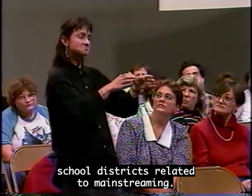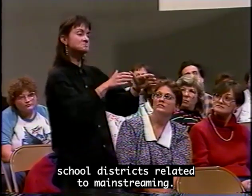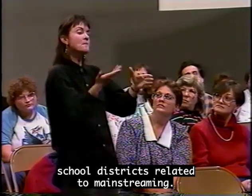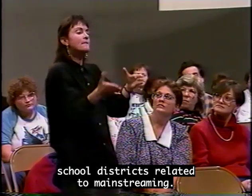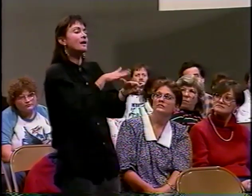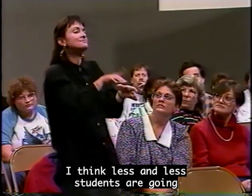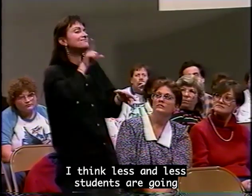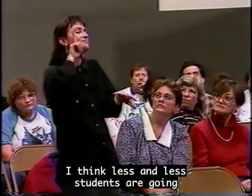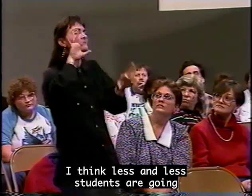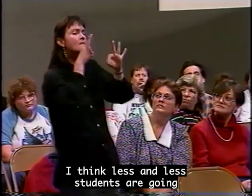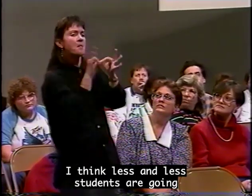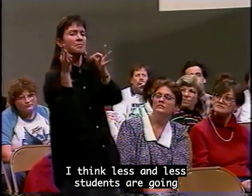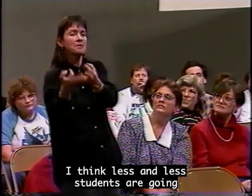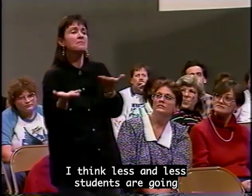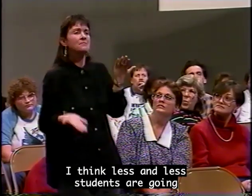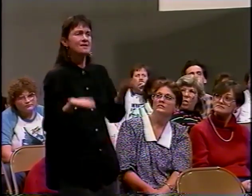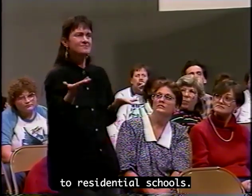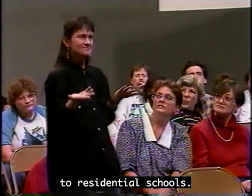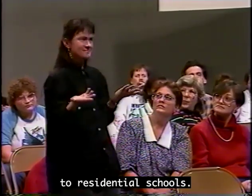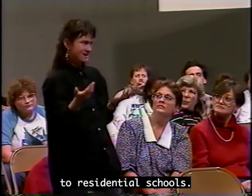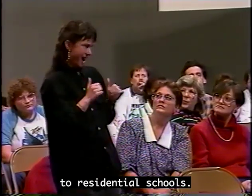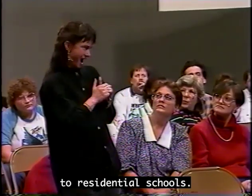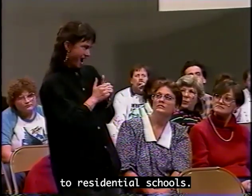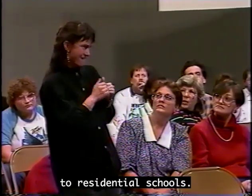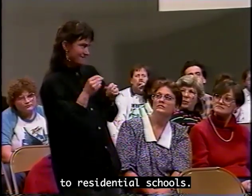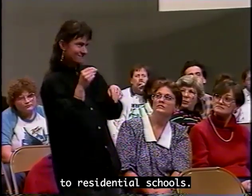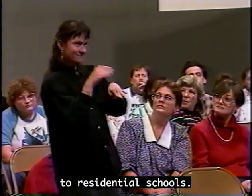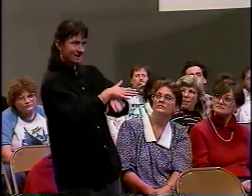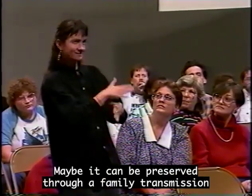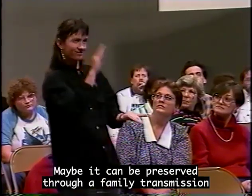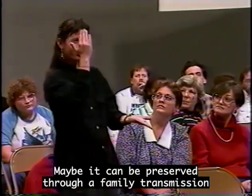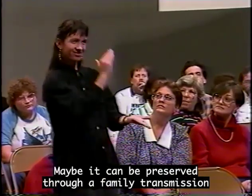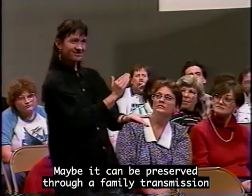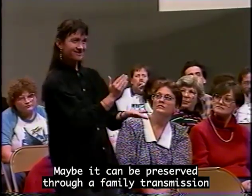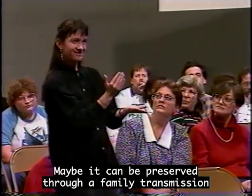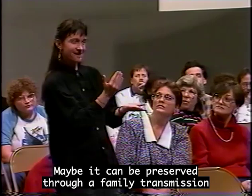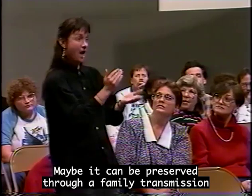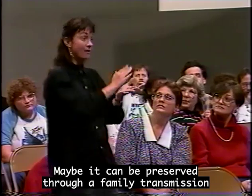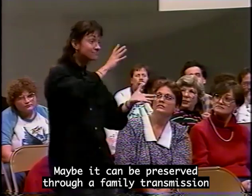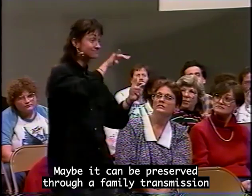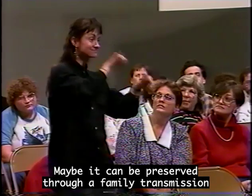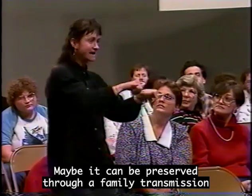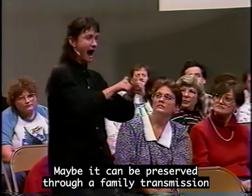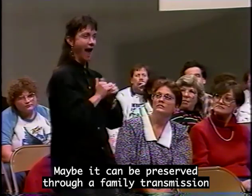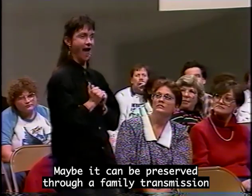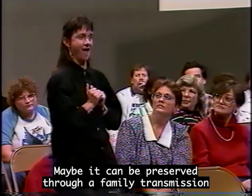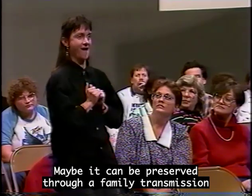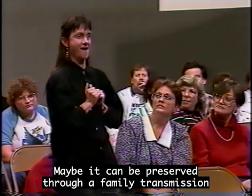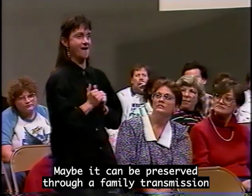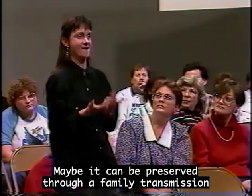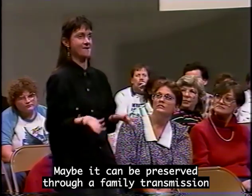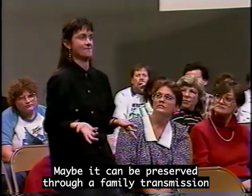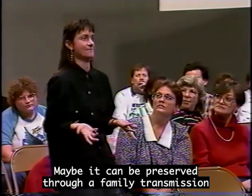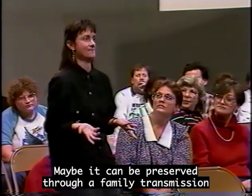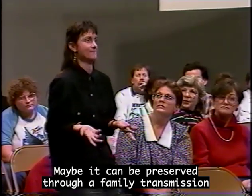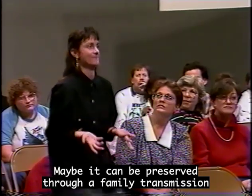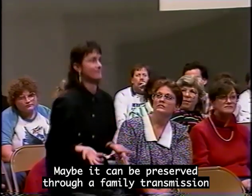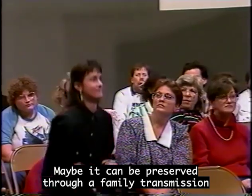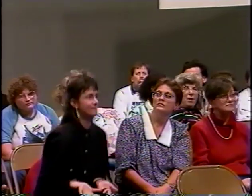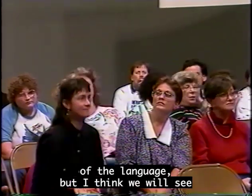mainstreaming. I think less and less students are going to residential schools. Maybe it can be preserved through family transmission